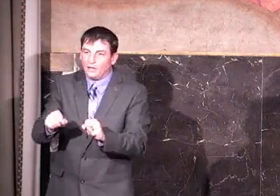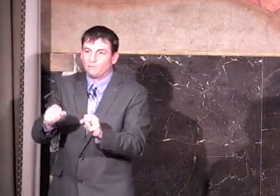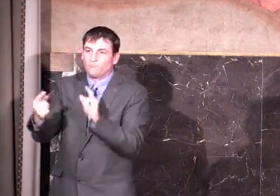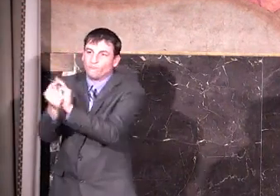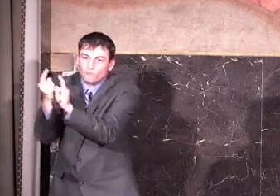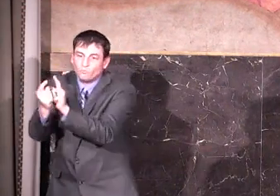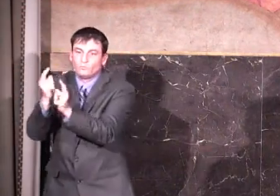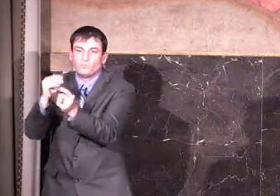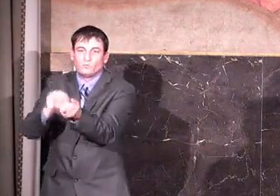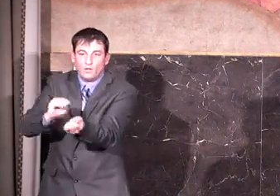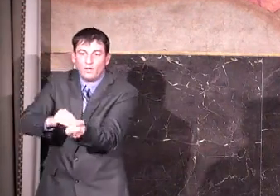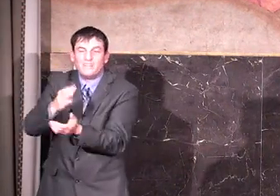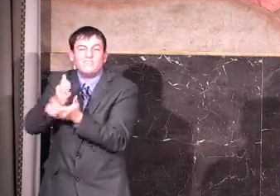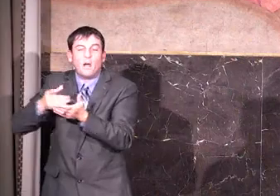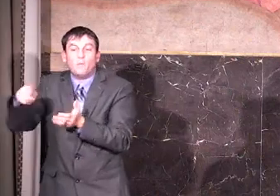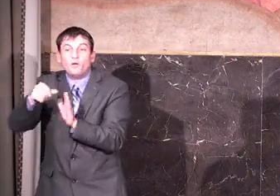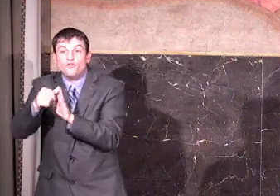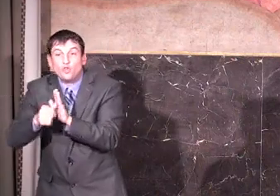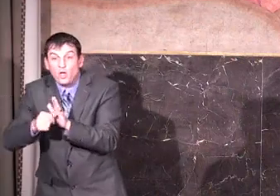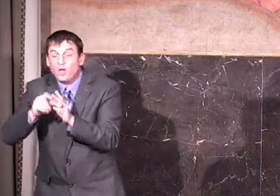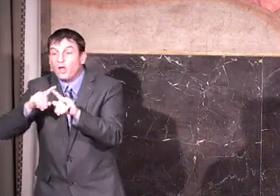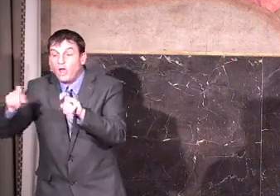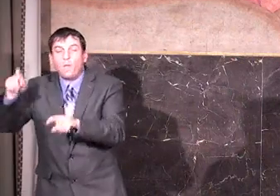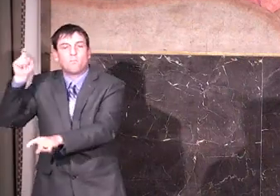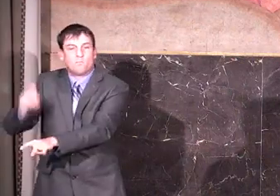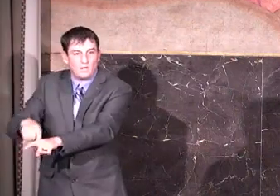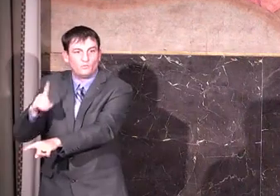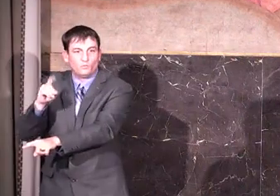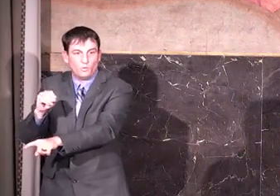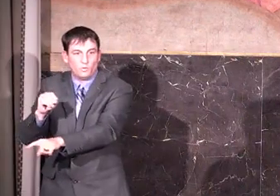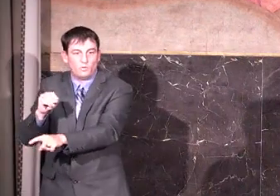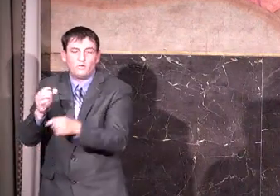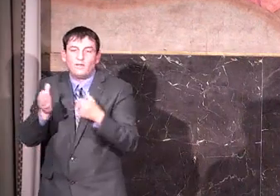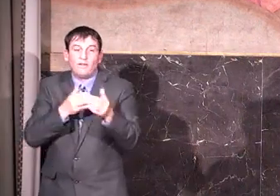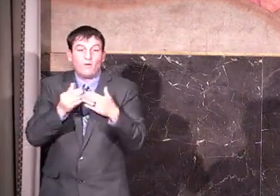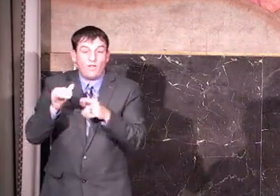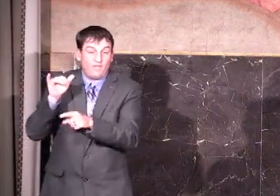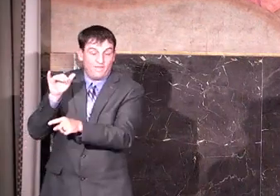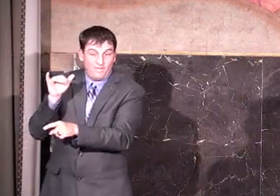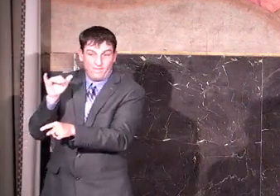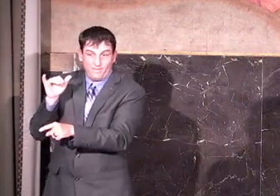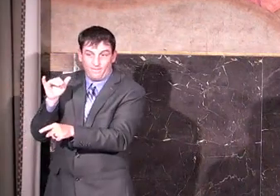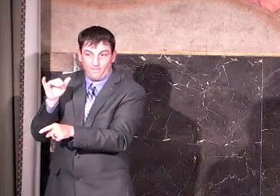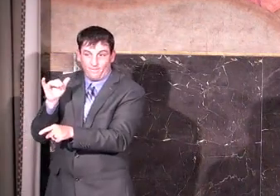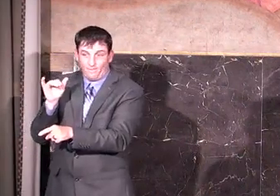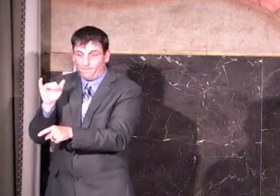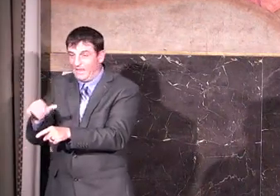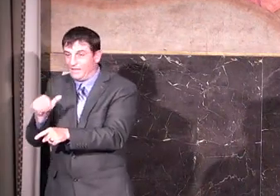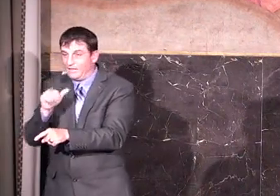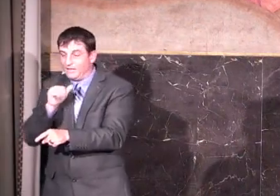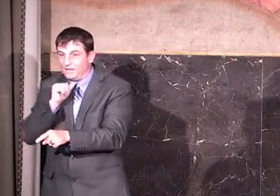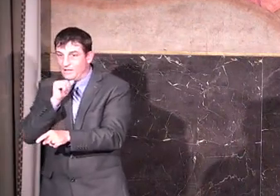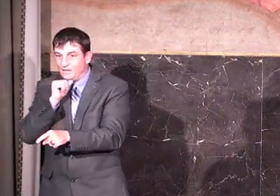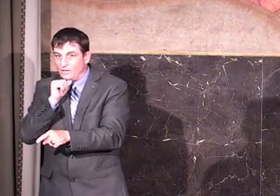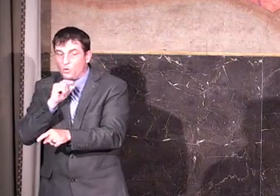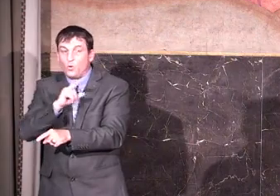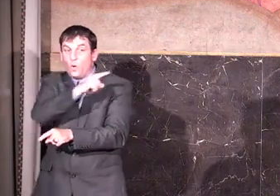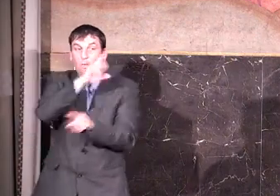to be done. And even though that was not contemplated in the president's guidance until phase